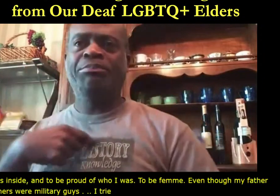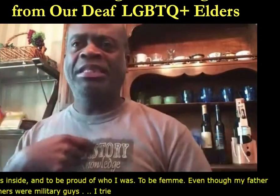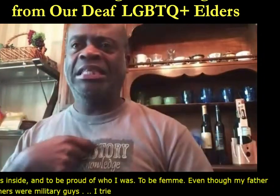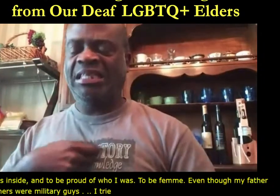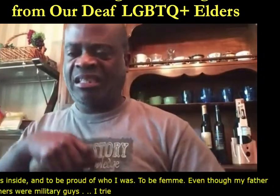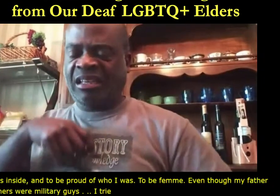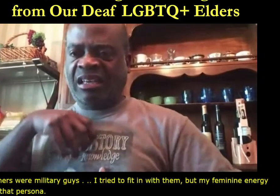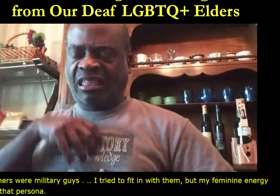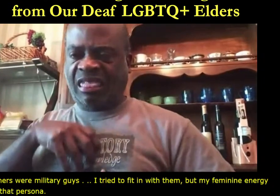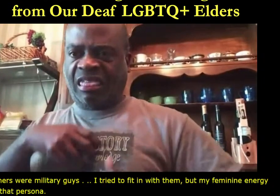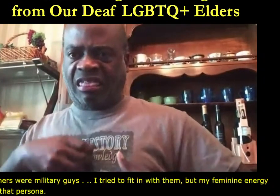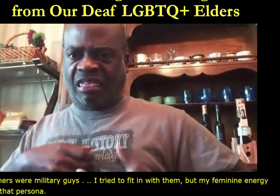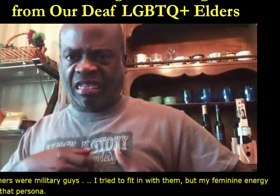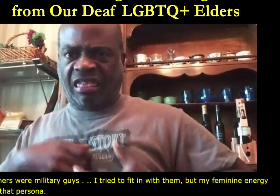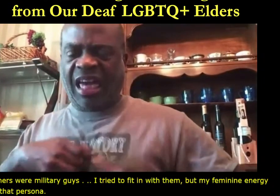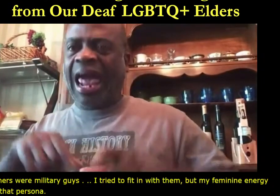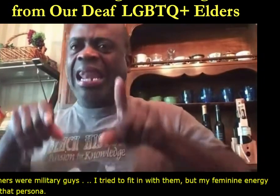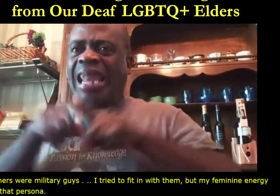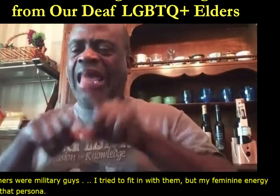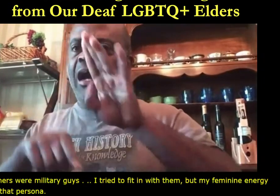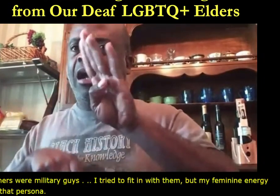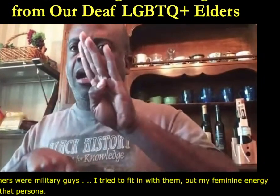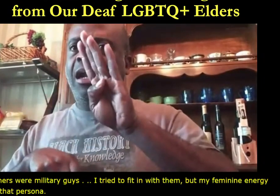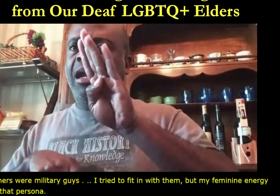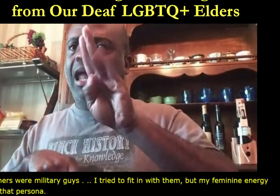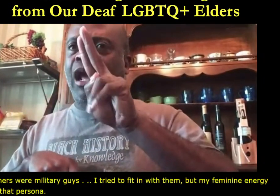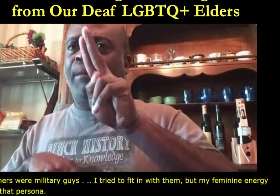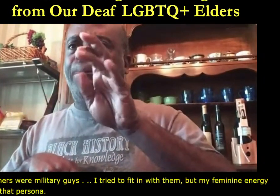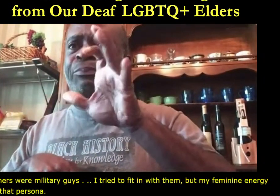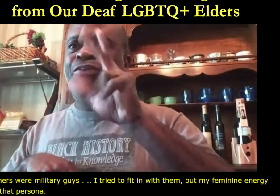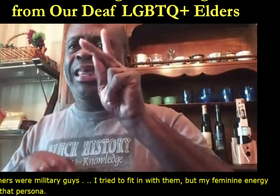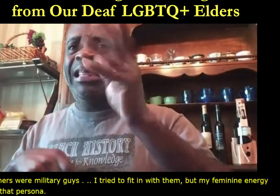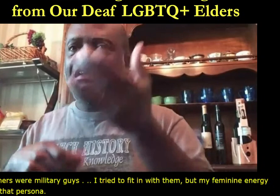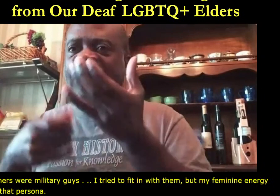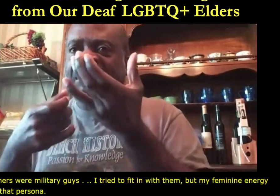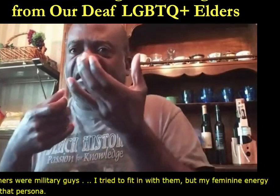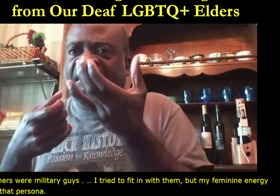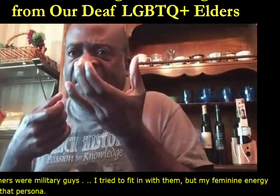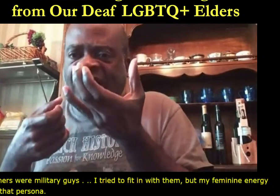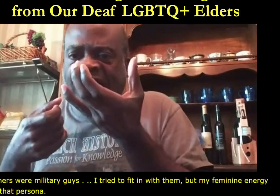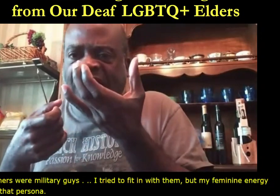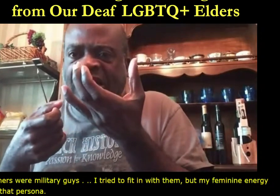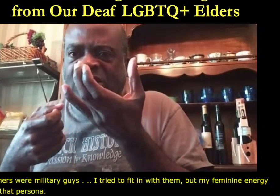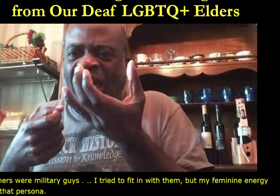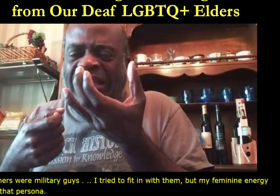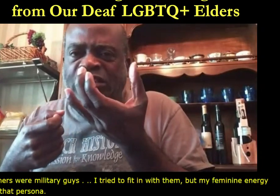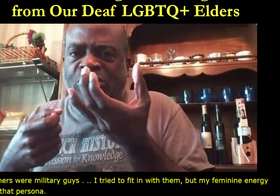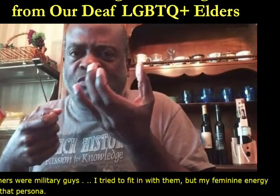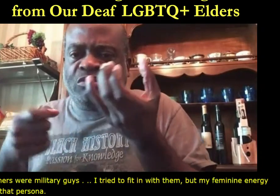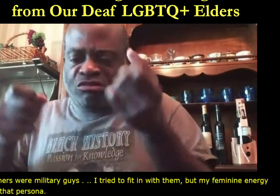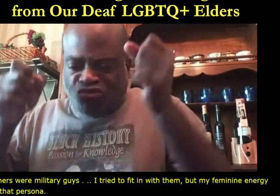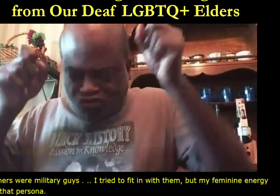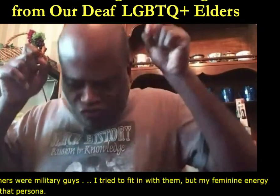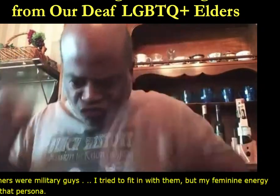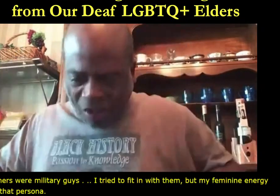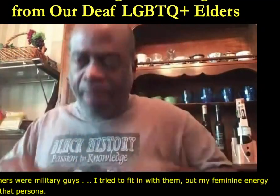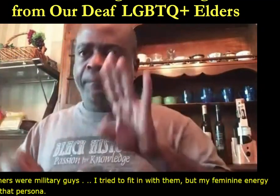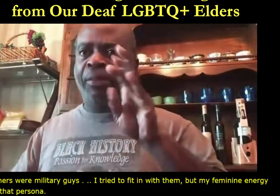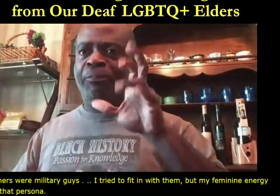masculine and it killed me on the inside i felt such a disconnect you know like bricks were inside of